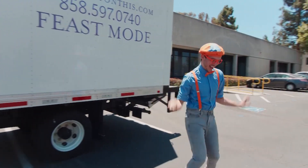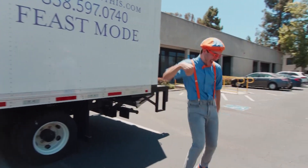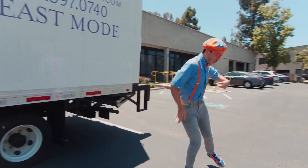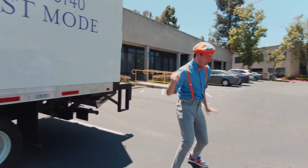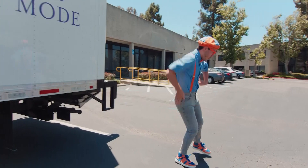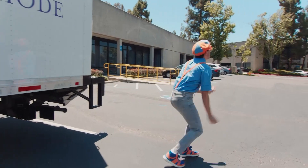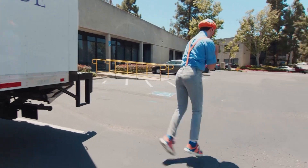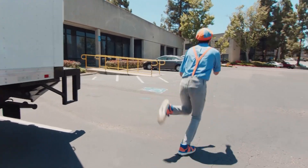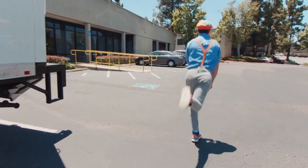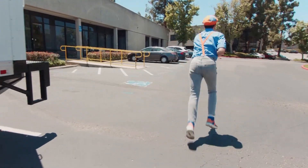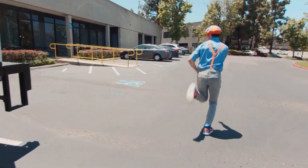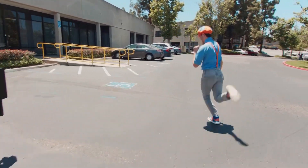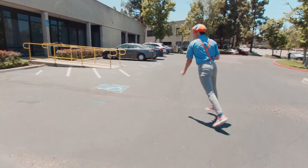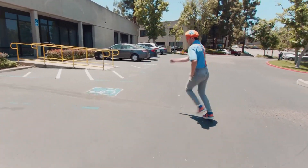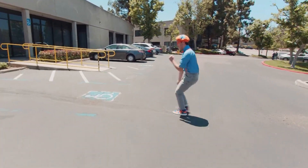go!